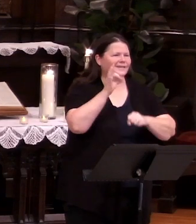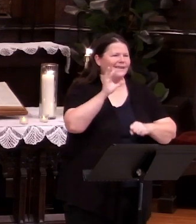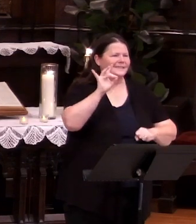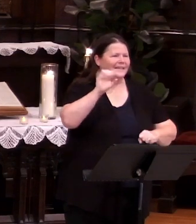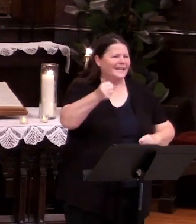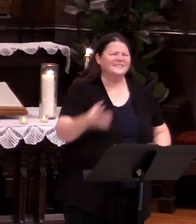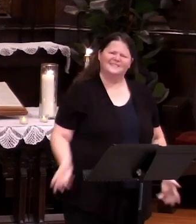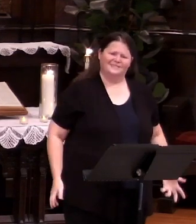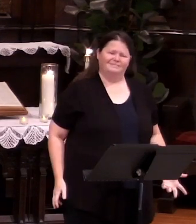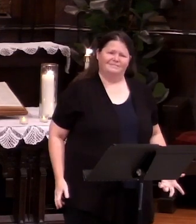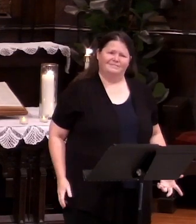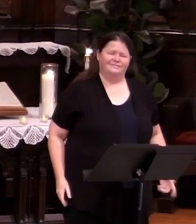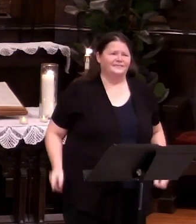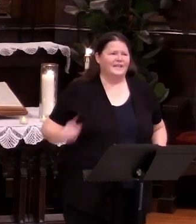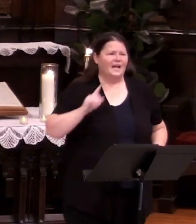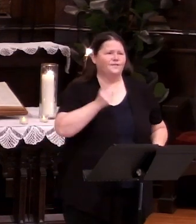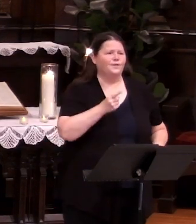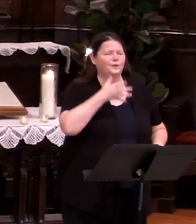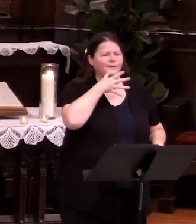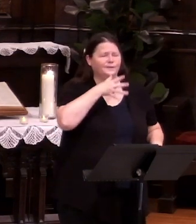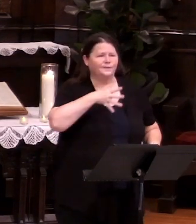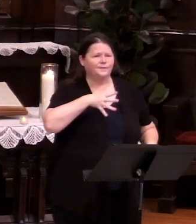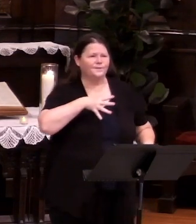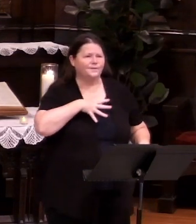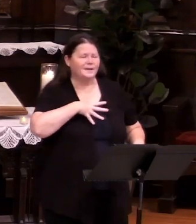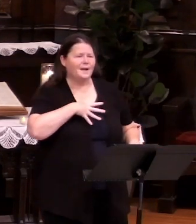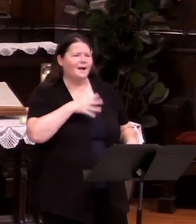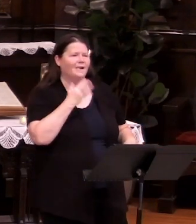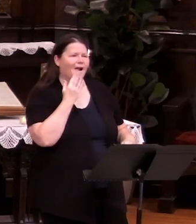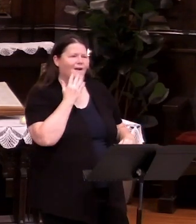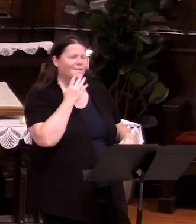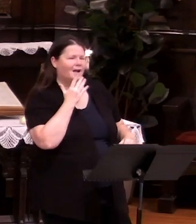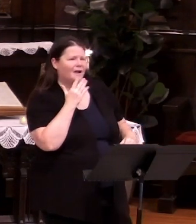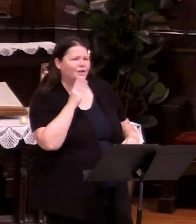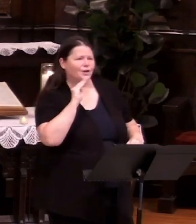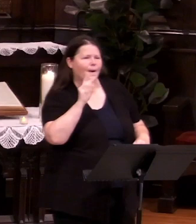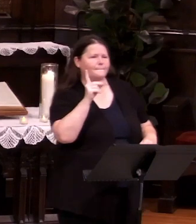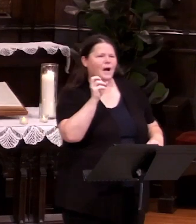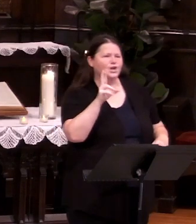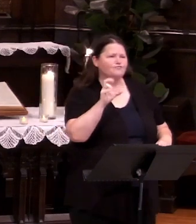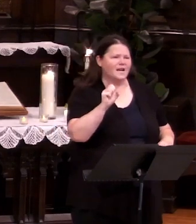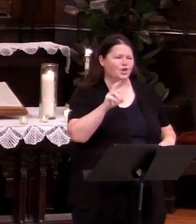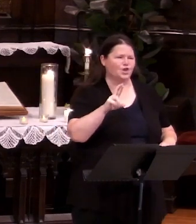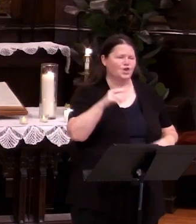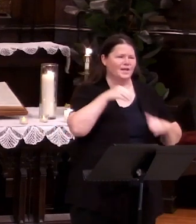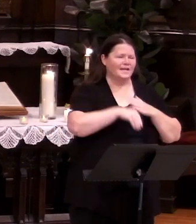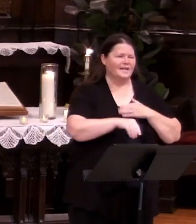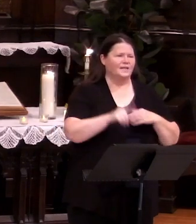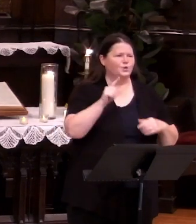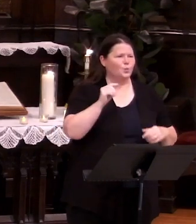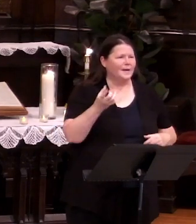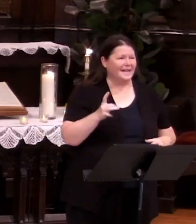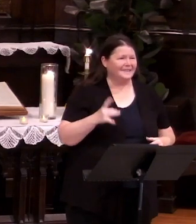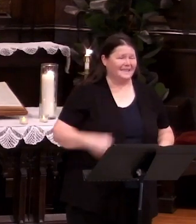And its first female moderator of color in 2018.